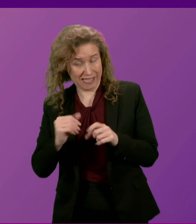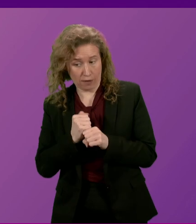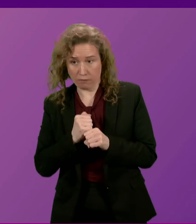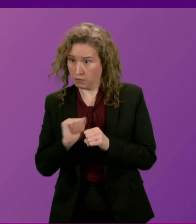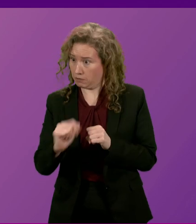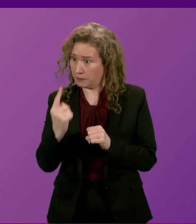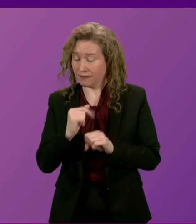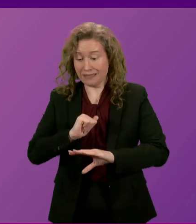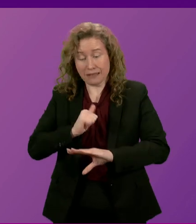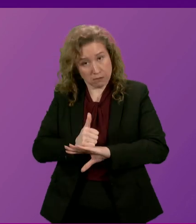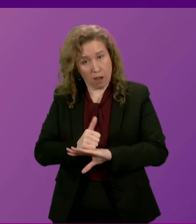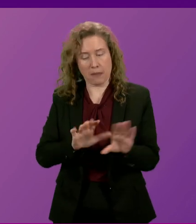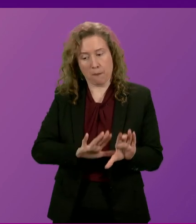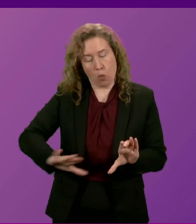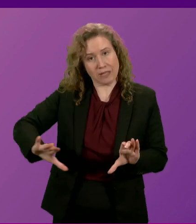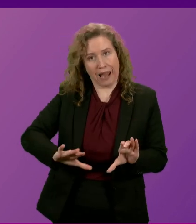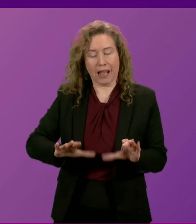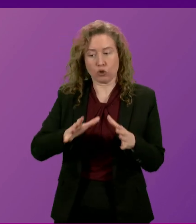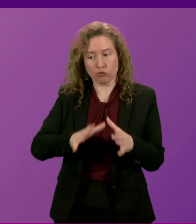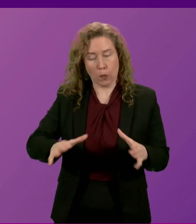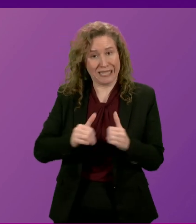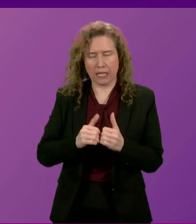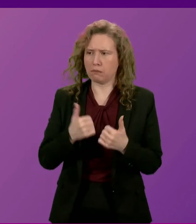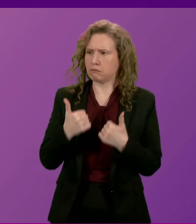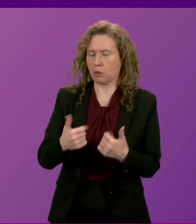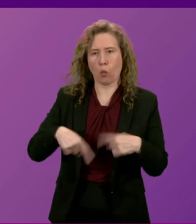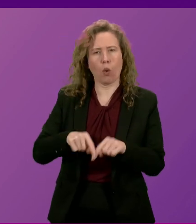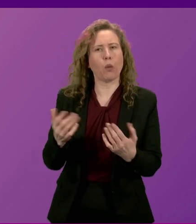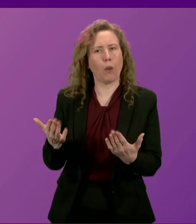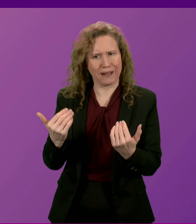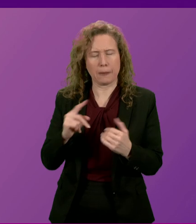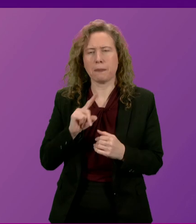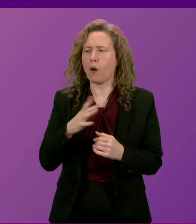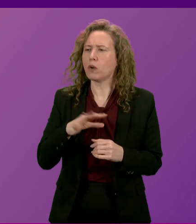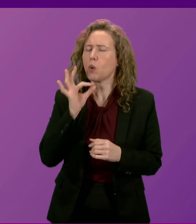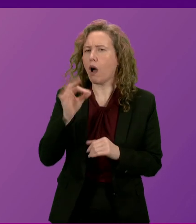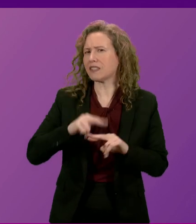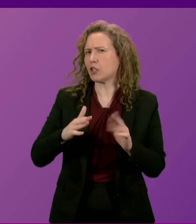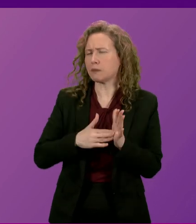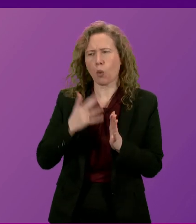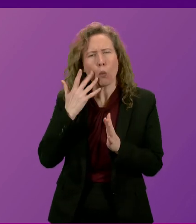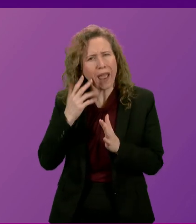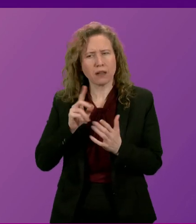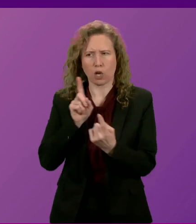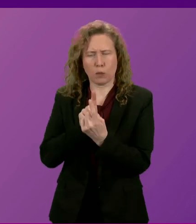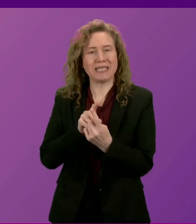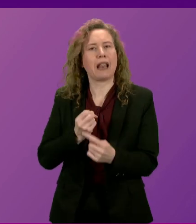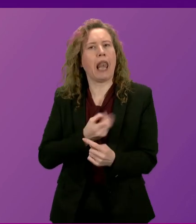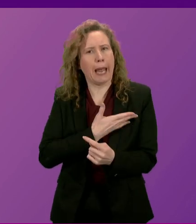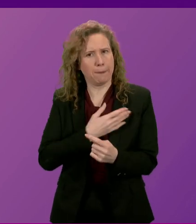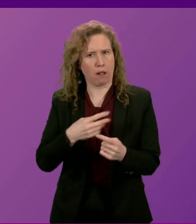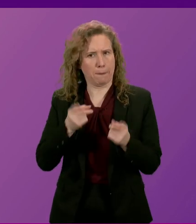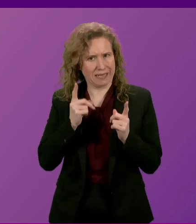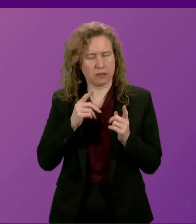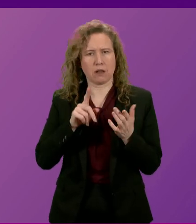Borderlands Growth Deal, which we all welcomed. Can I ask the First Minister when he plans to meet the Labour Minister, Lord